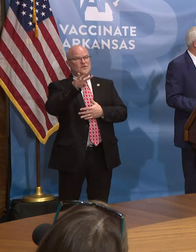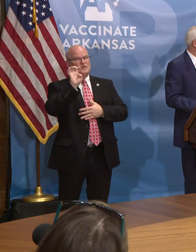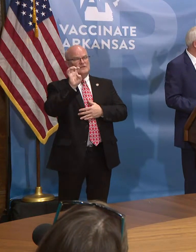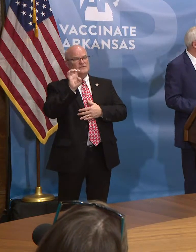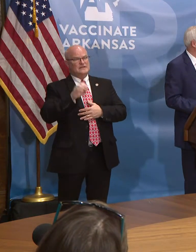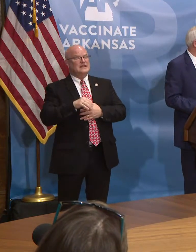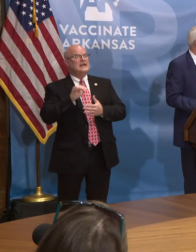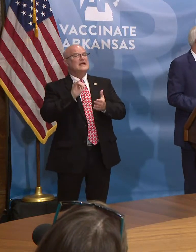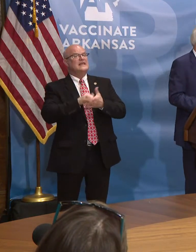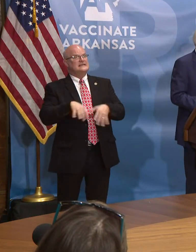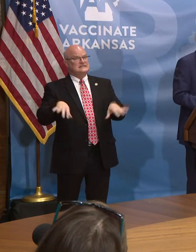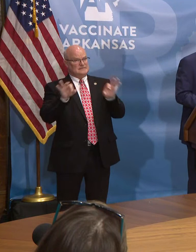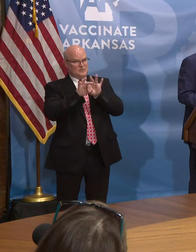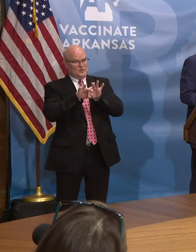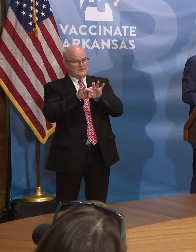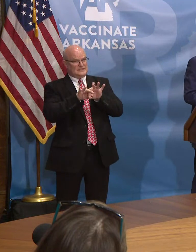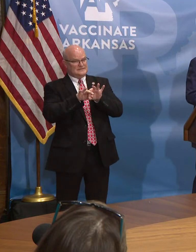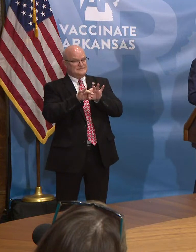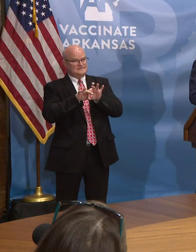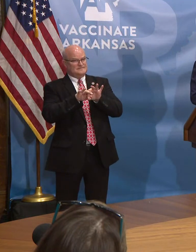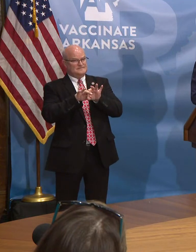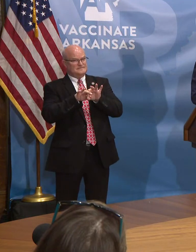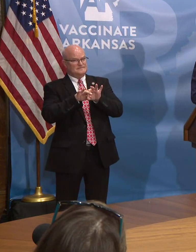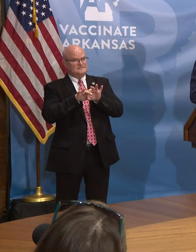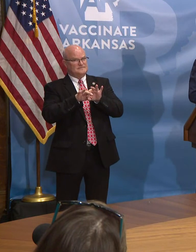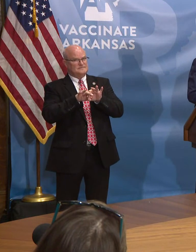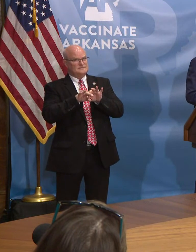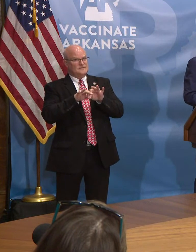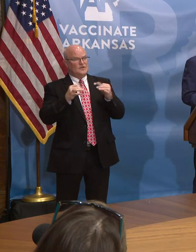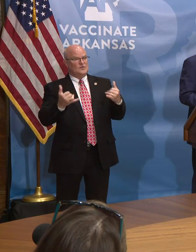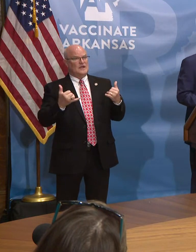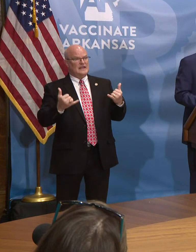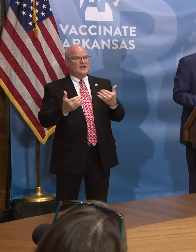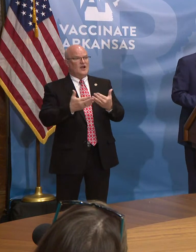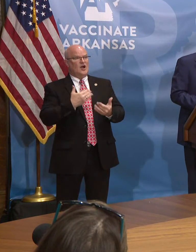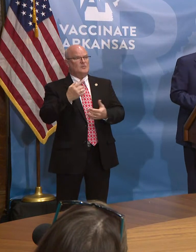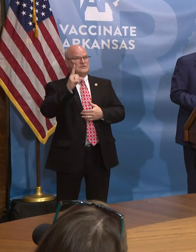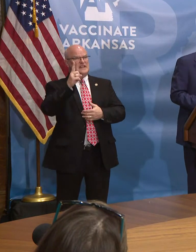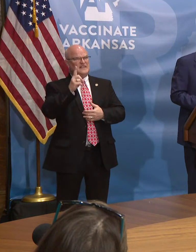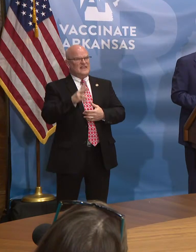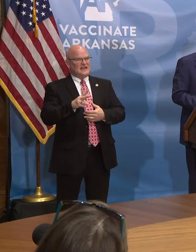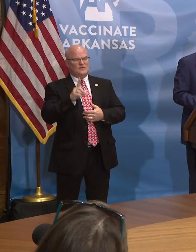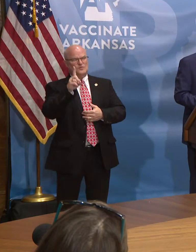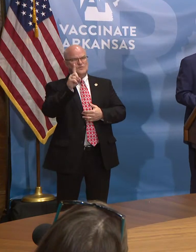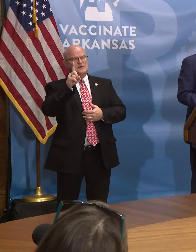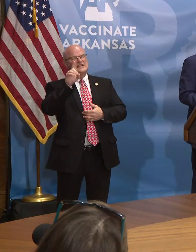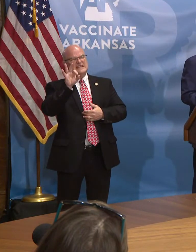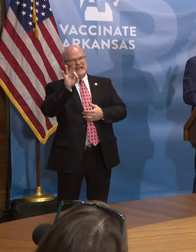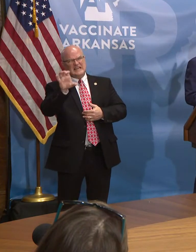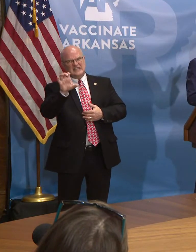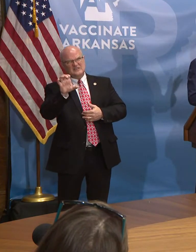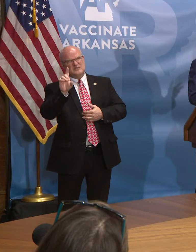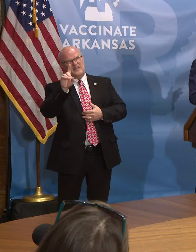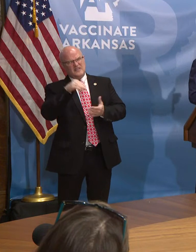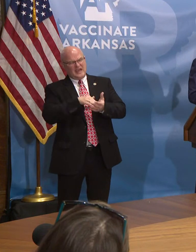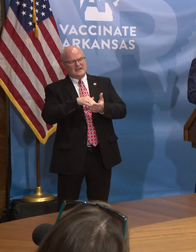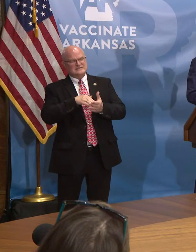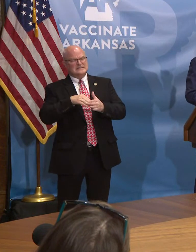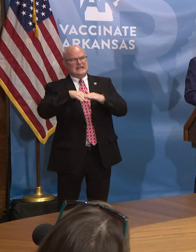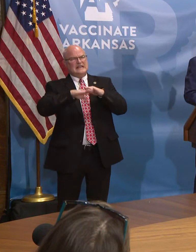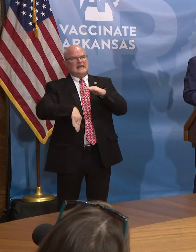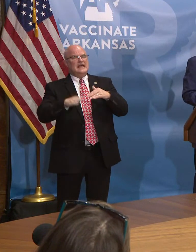In fact, that is significantly almost 1,000, 900 less than what it was at our